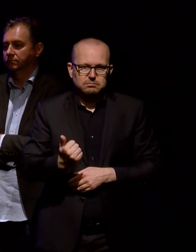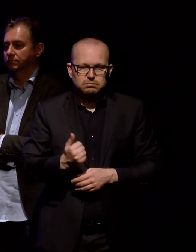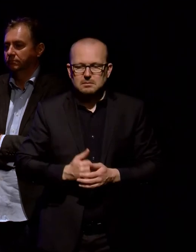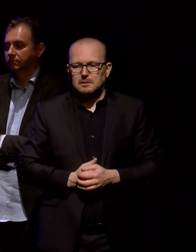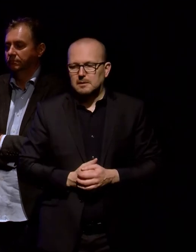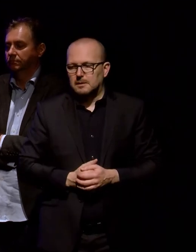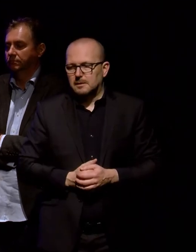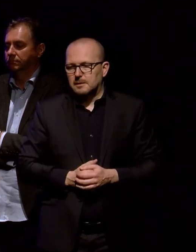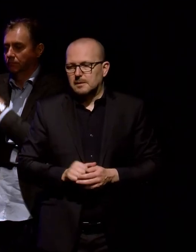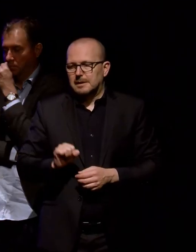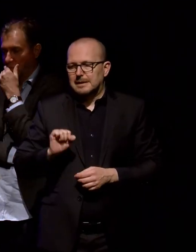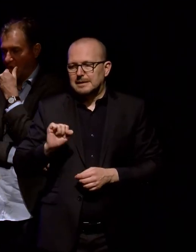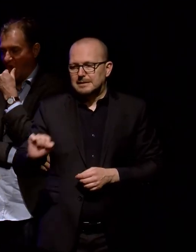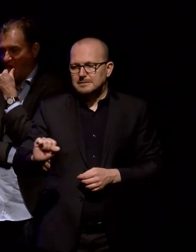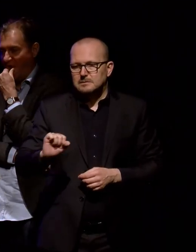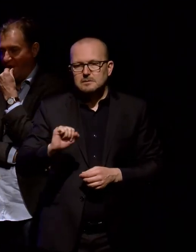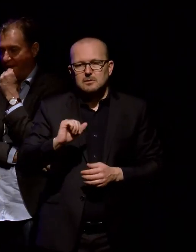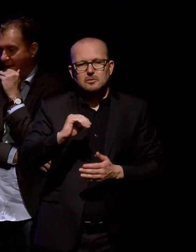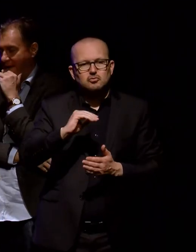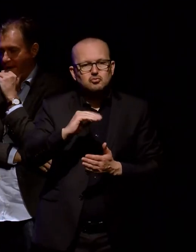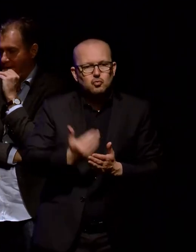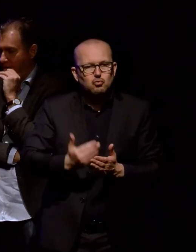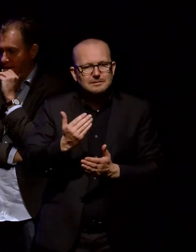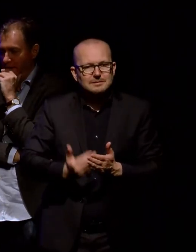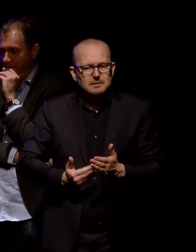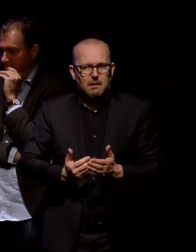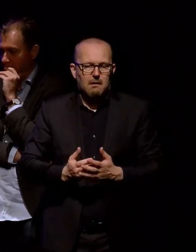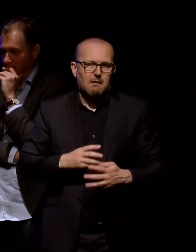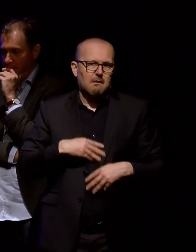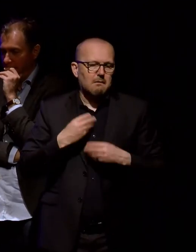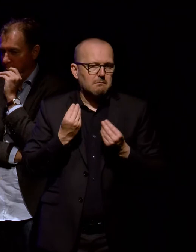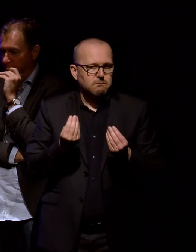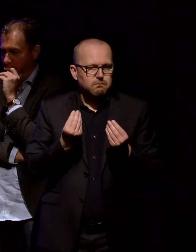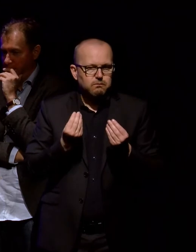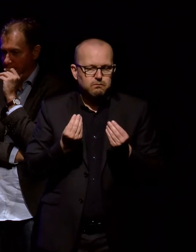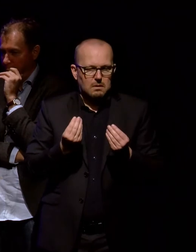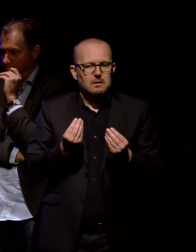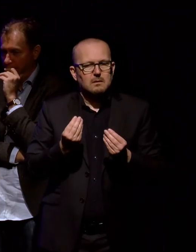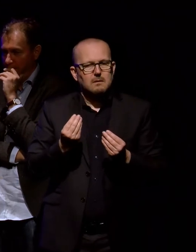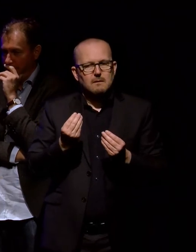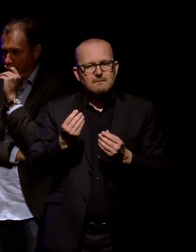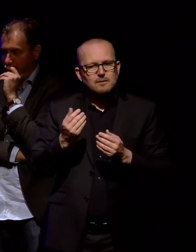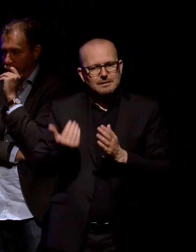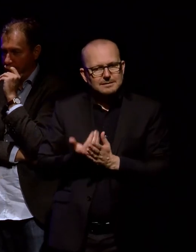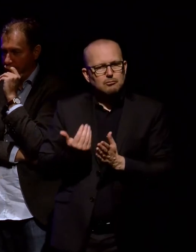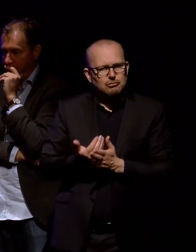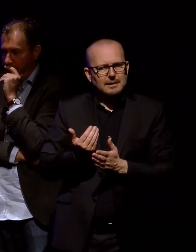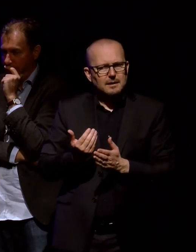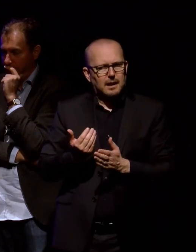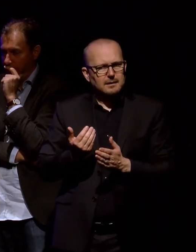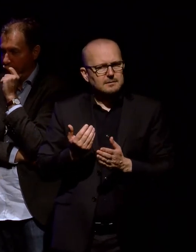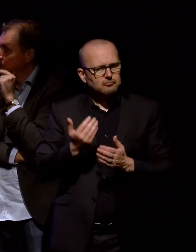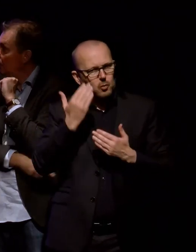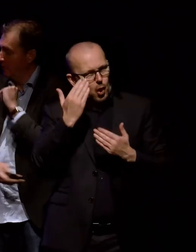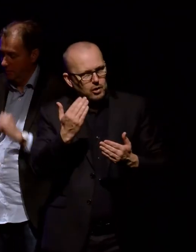His stories are very sacred, very contemporary, and it's a real honour to talk about them. And